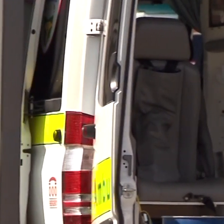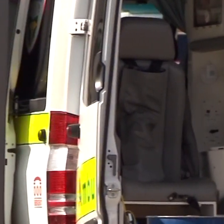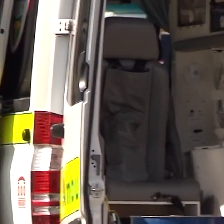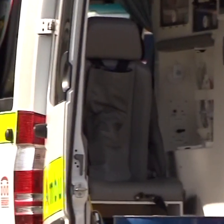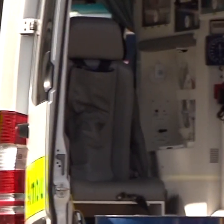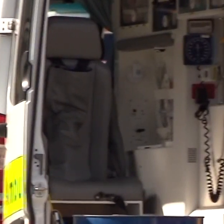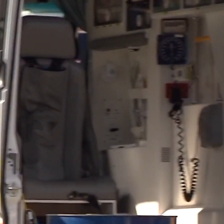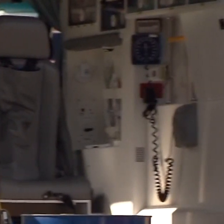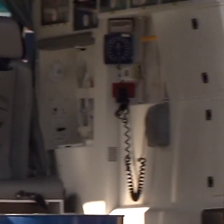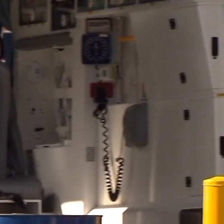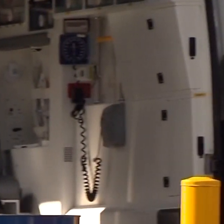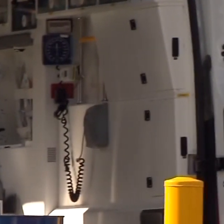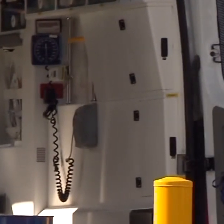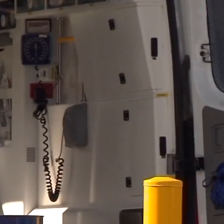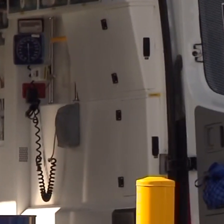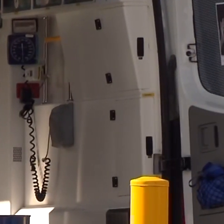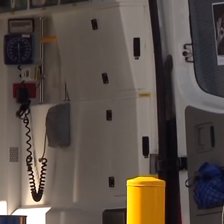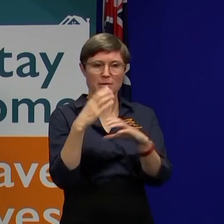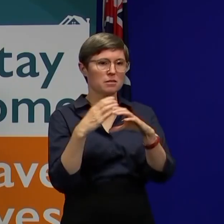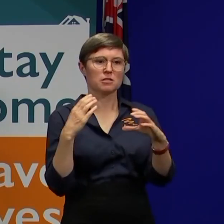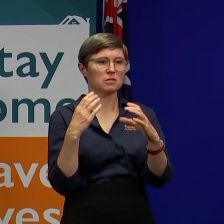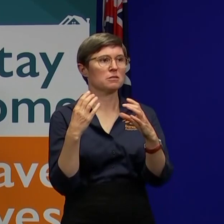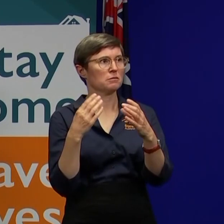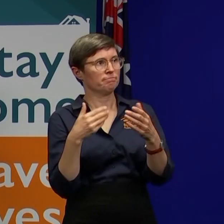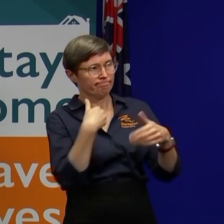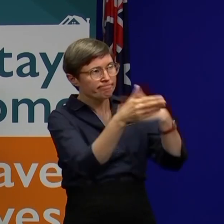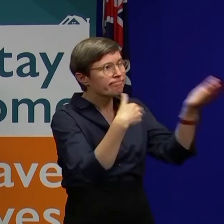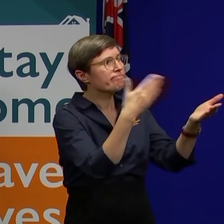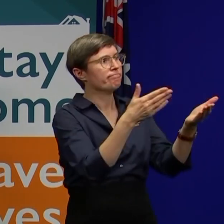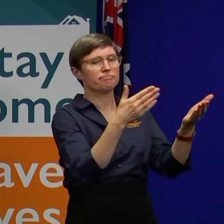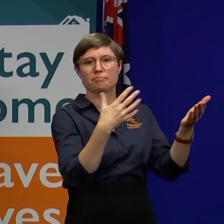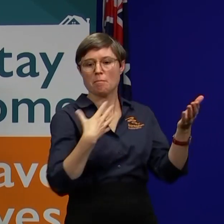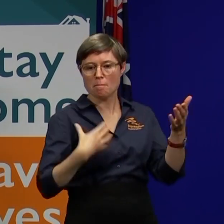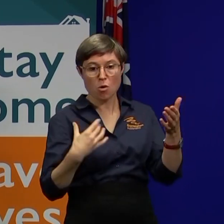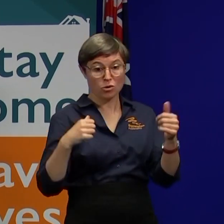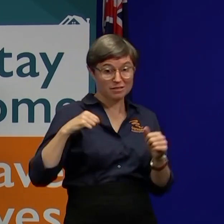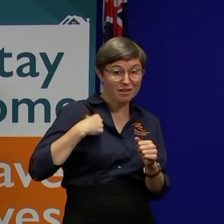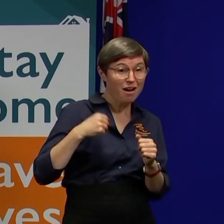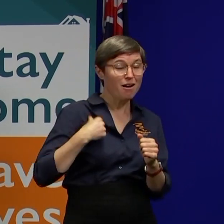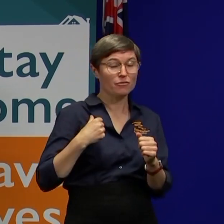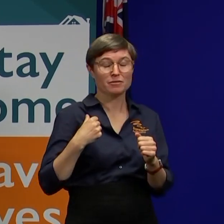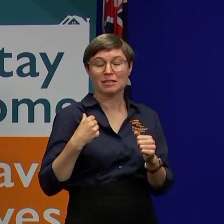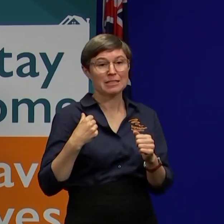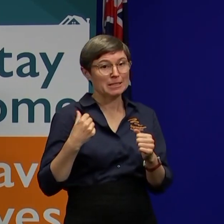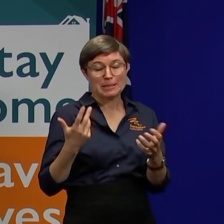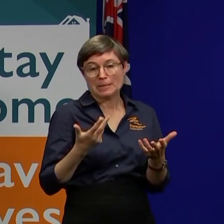their days off. And, you know, that's not sustainable. We are providing more staff, we're providing